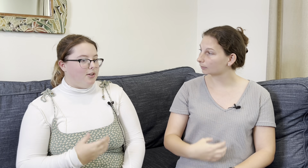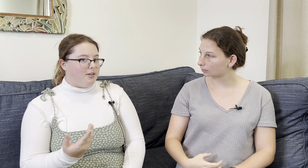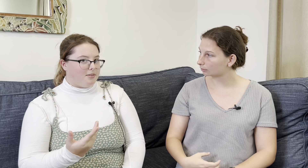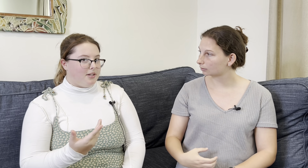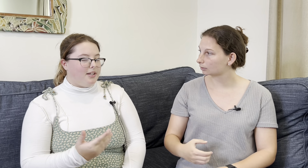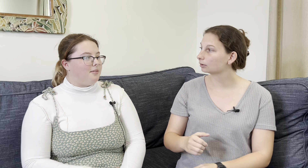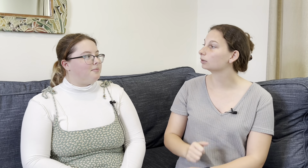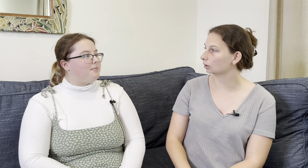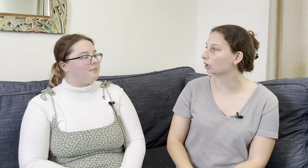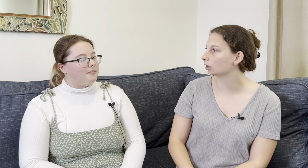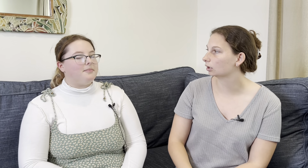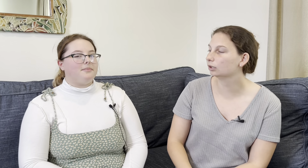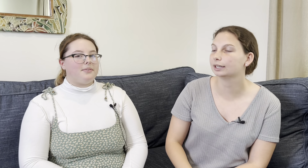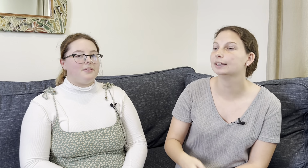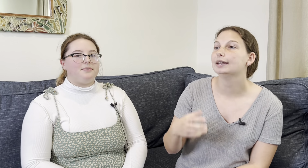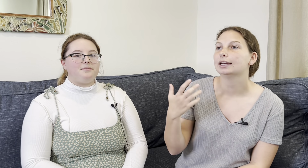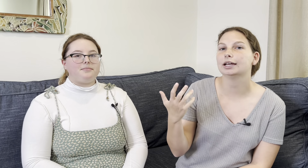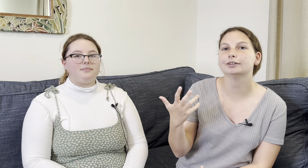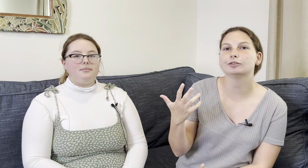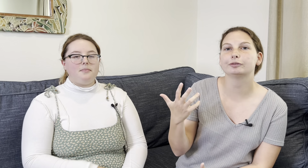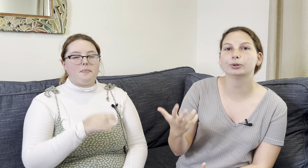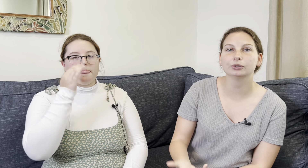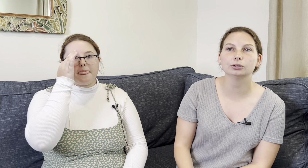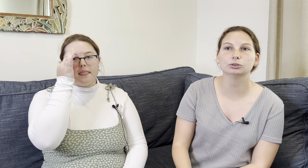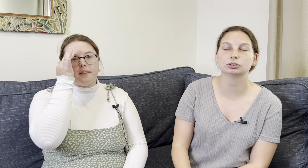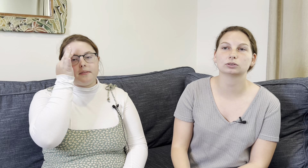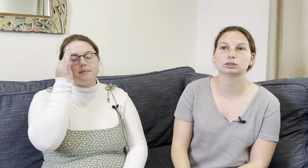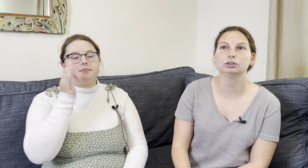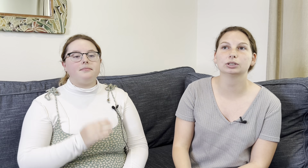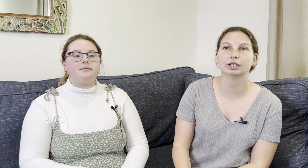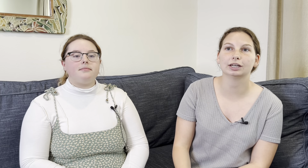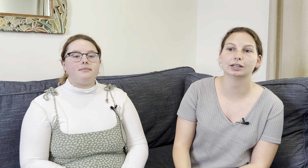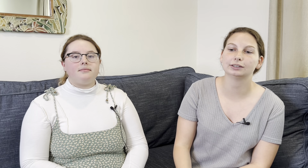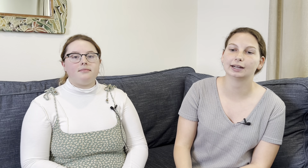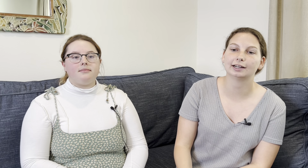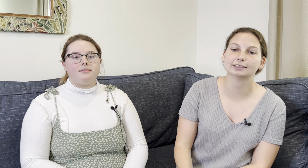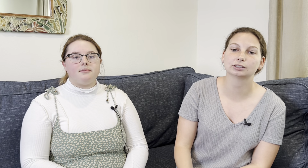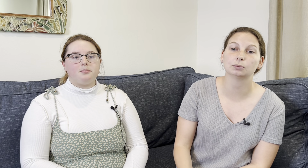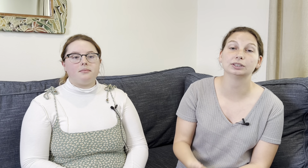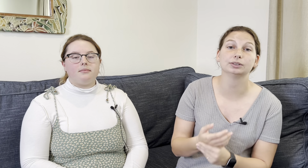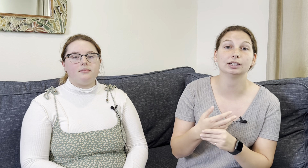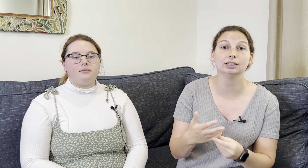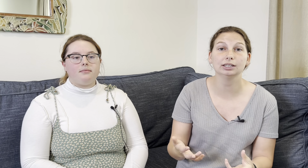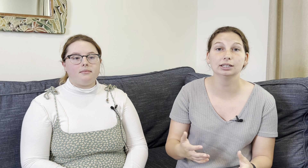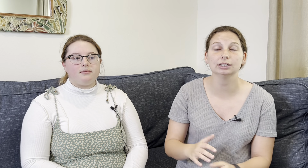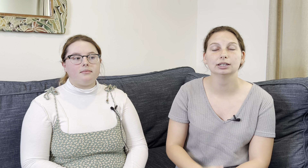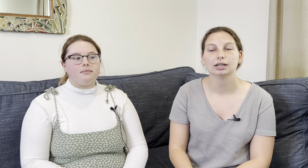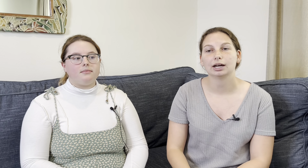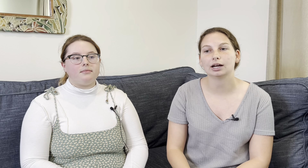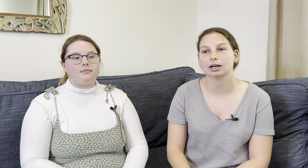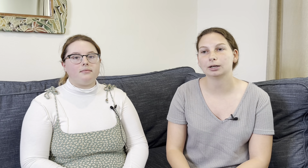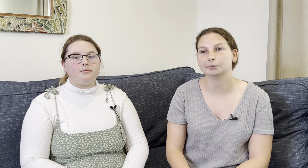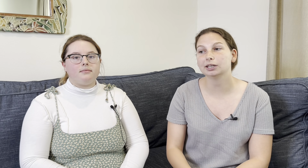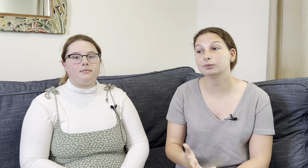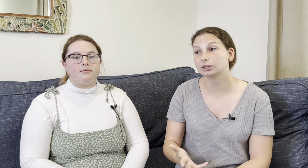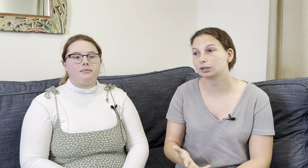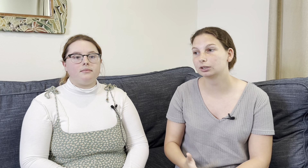something to eat. Okay. Alrighty. And for those, you can ask what do they need, if they're